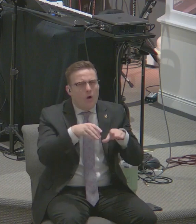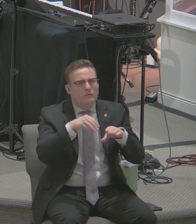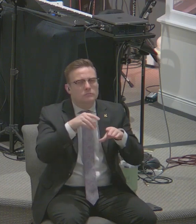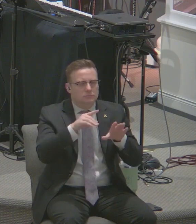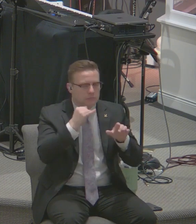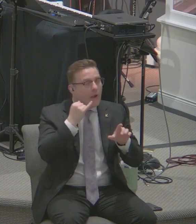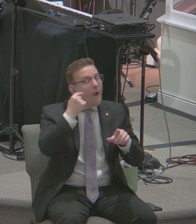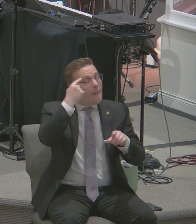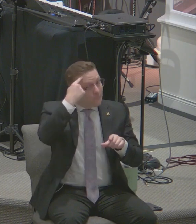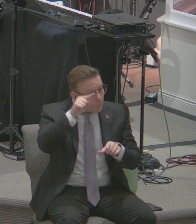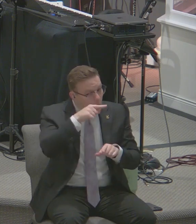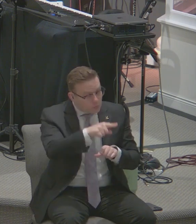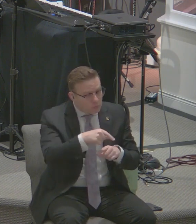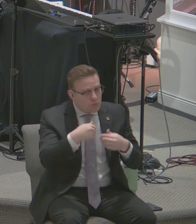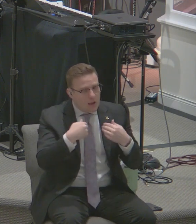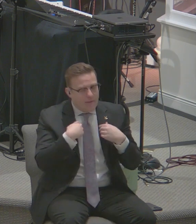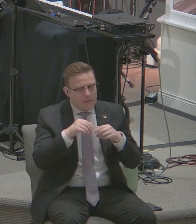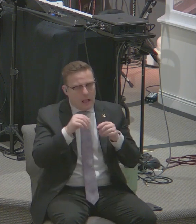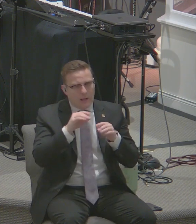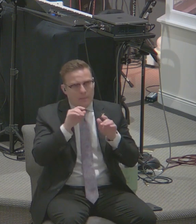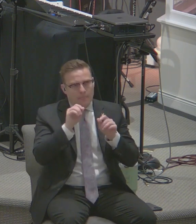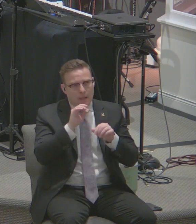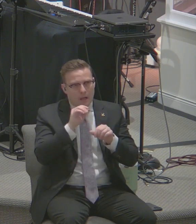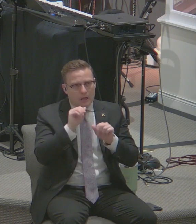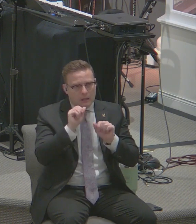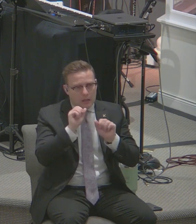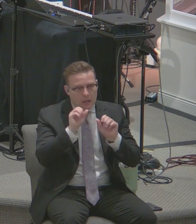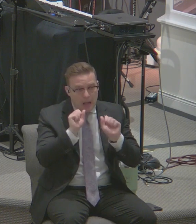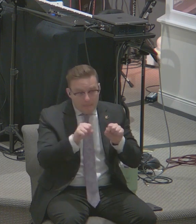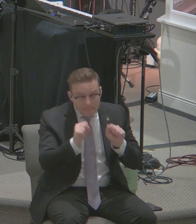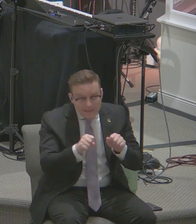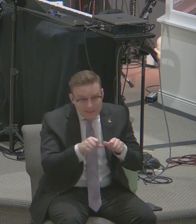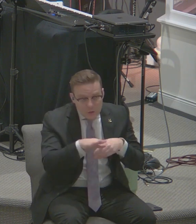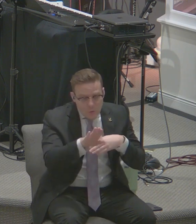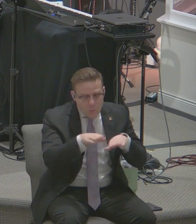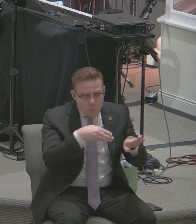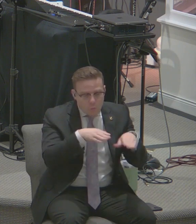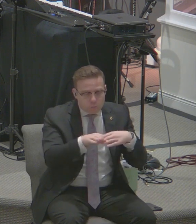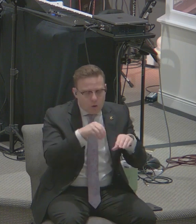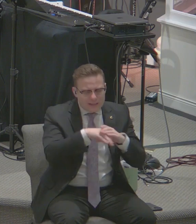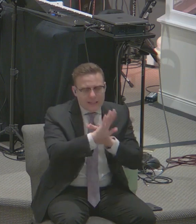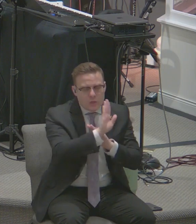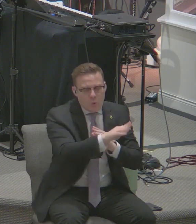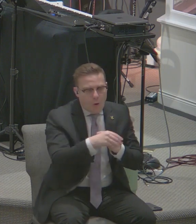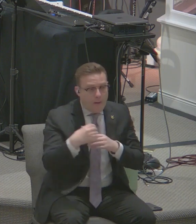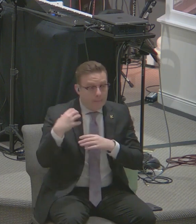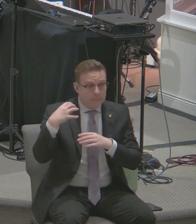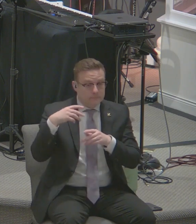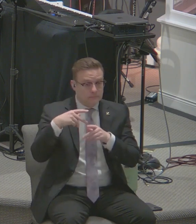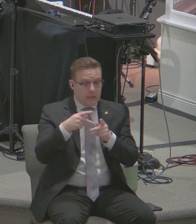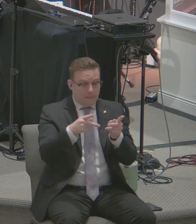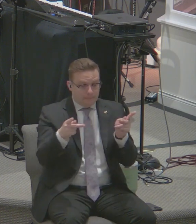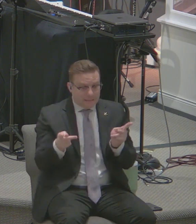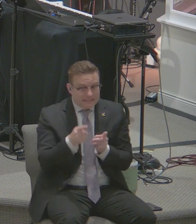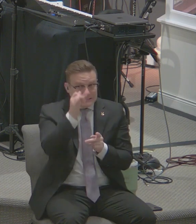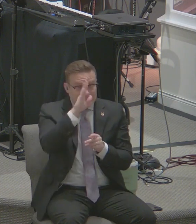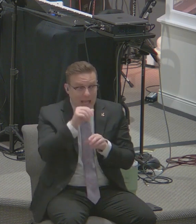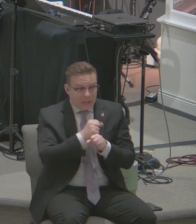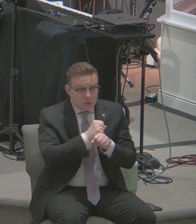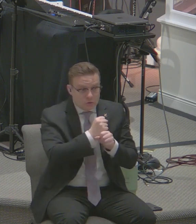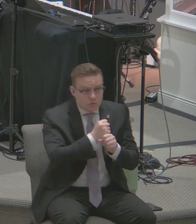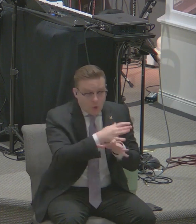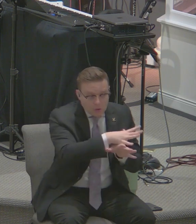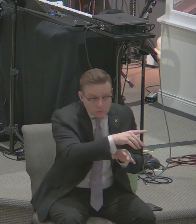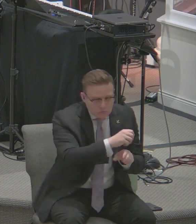God in the body of Christ, part of that is letting our pastors walk and operate